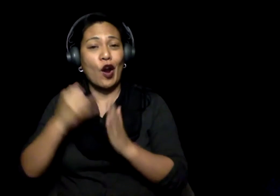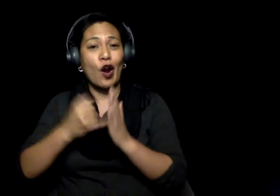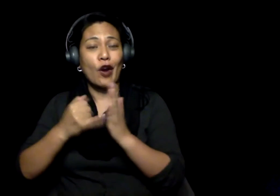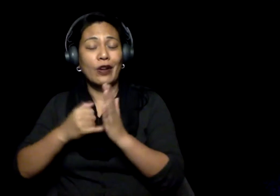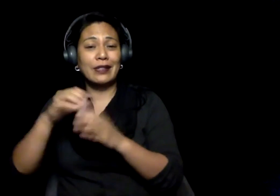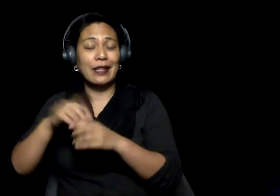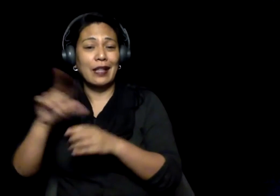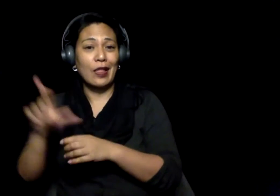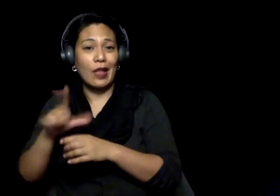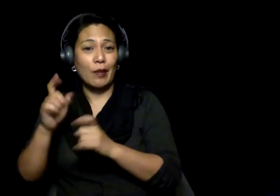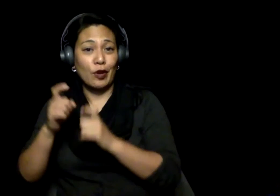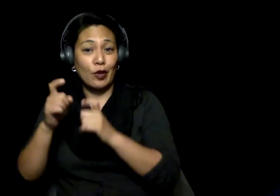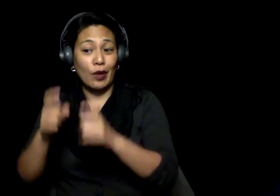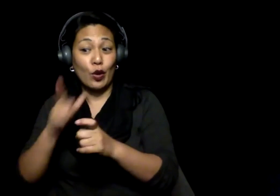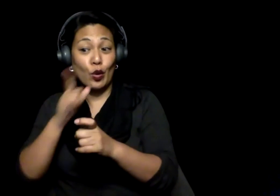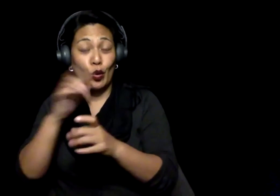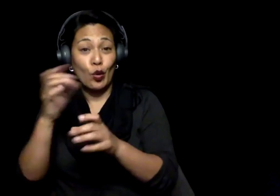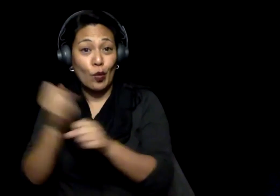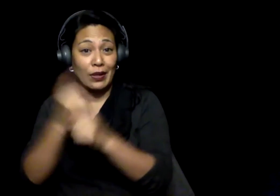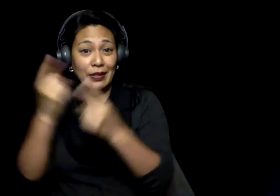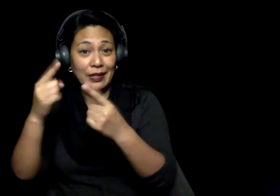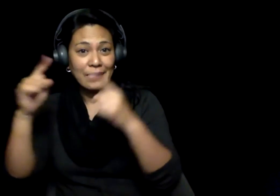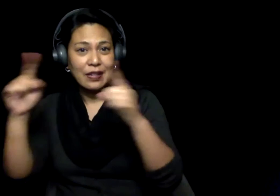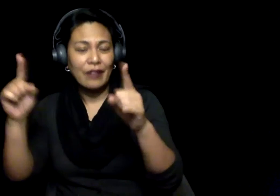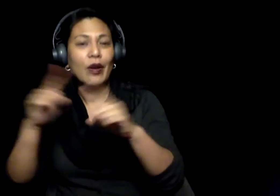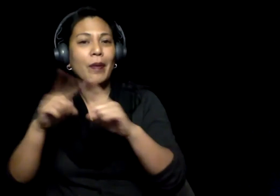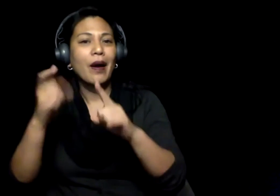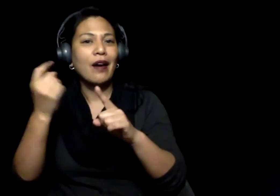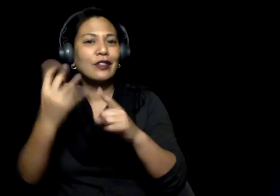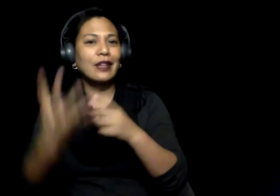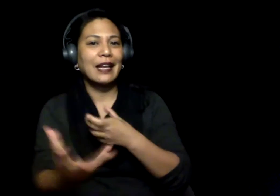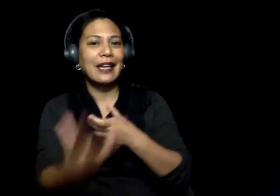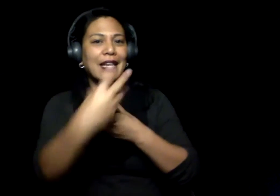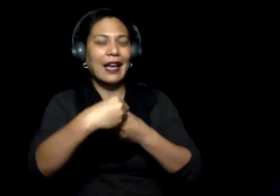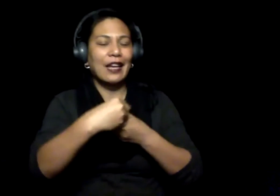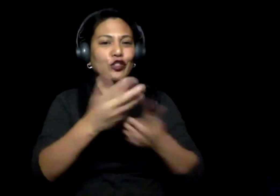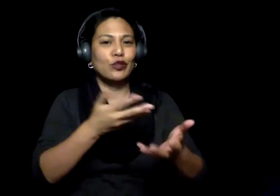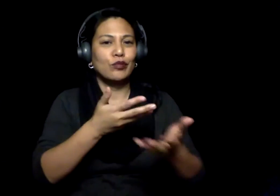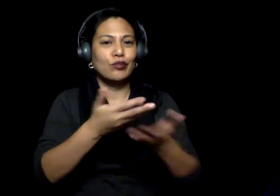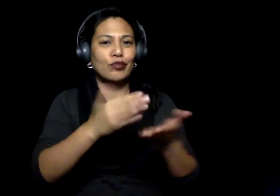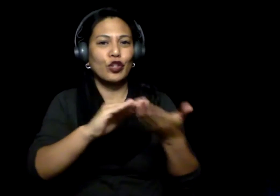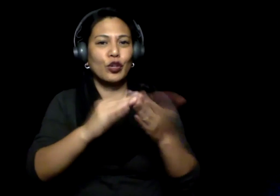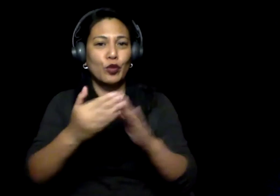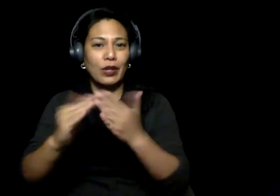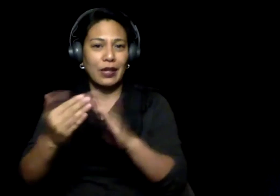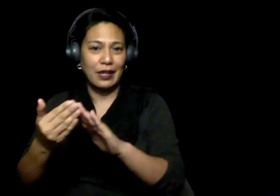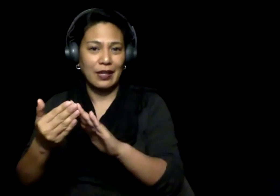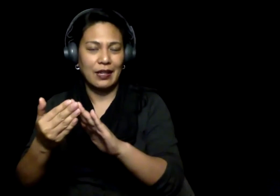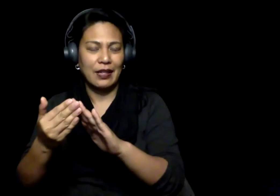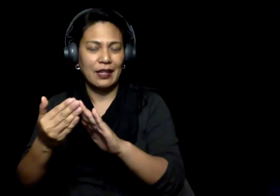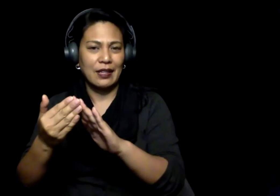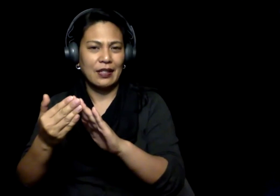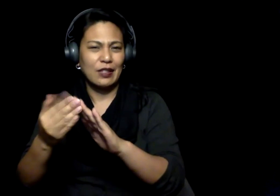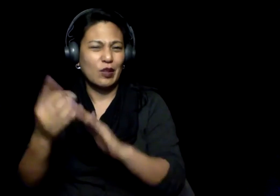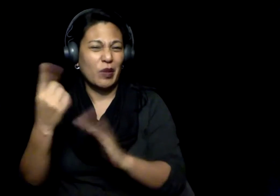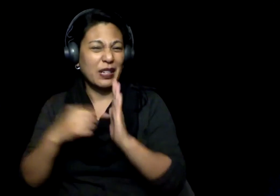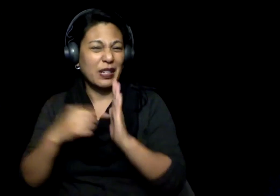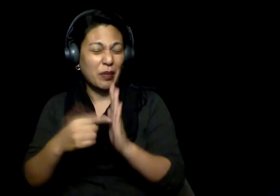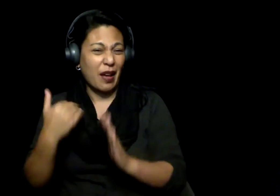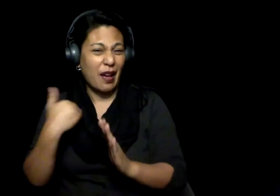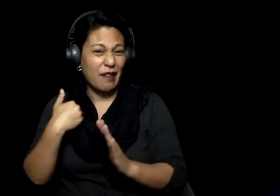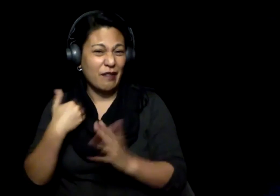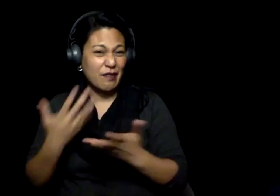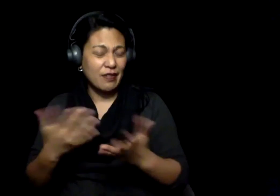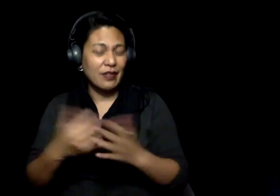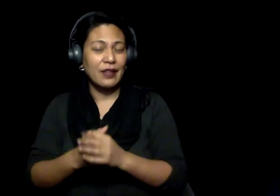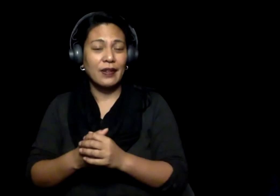learning how you're going to assess, you know, how people have brought communities into the work. Yeah, I mean, I think